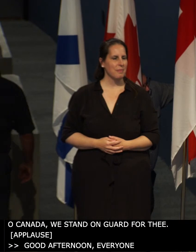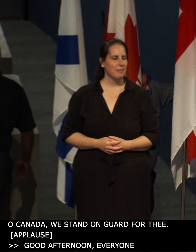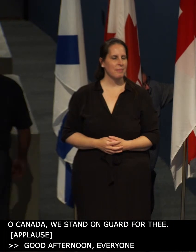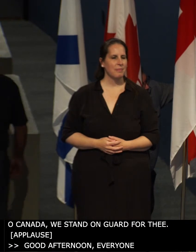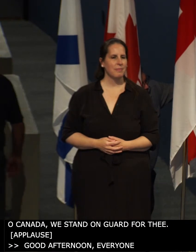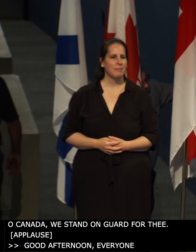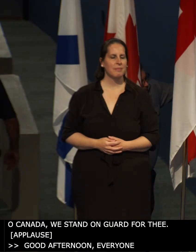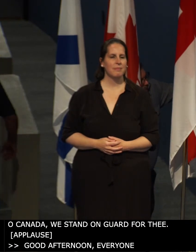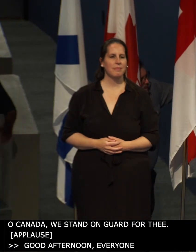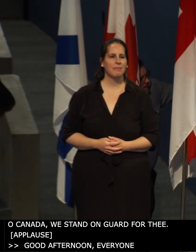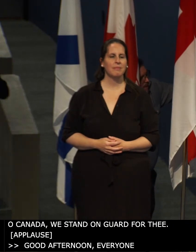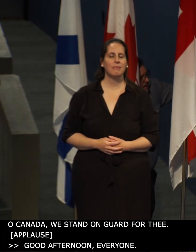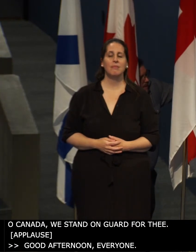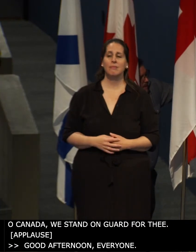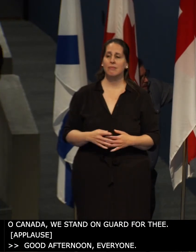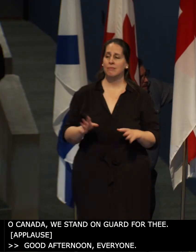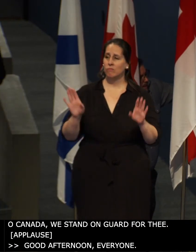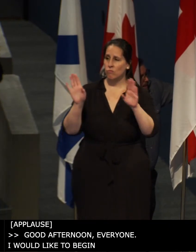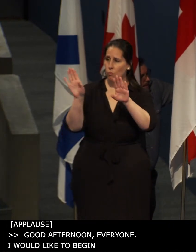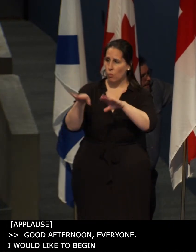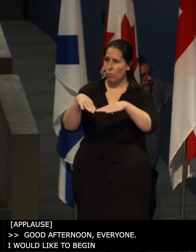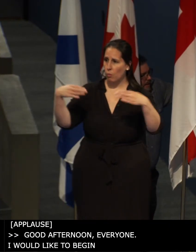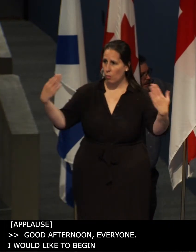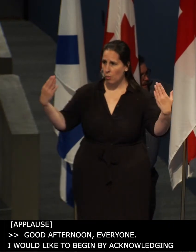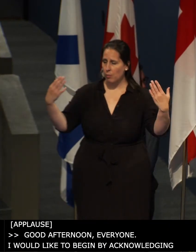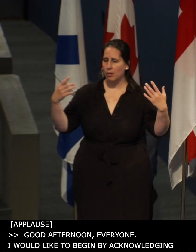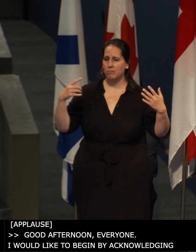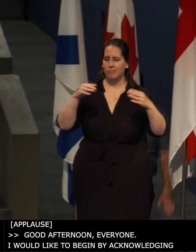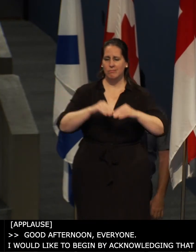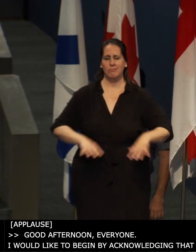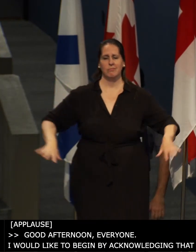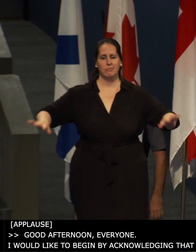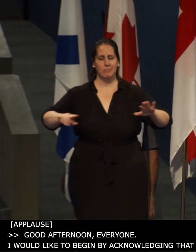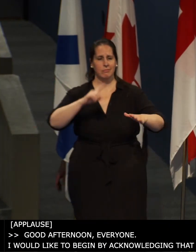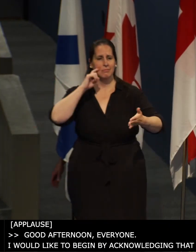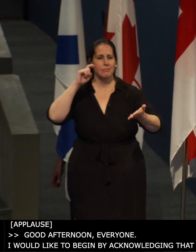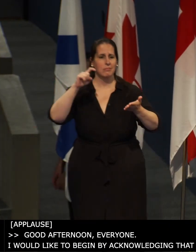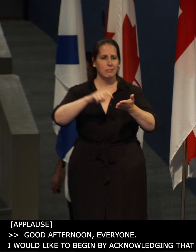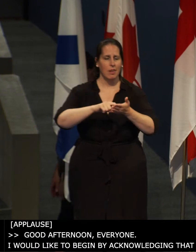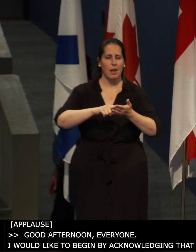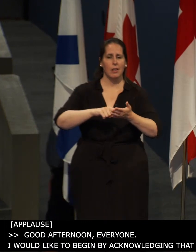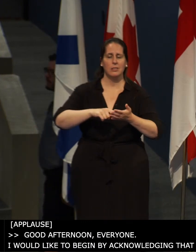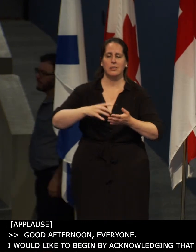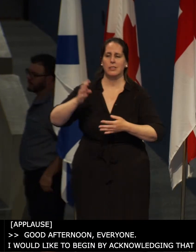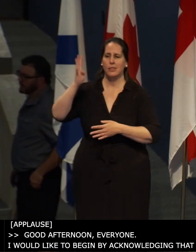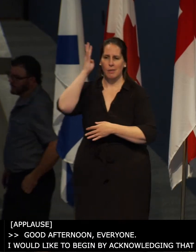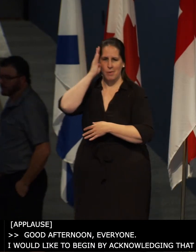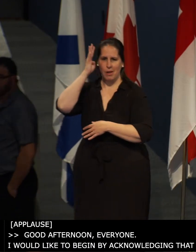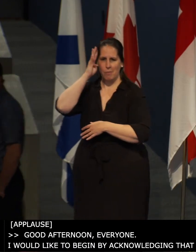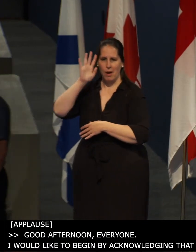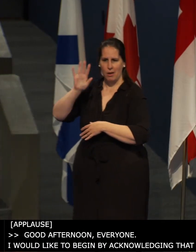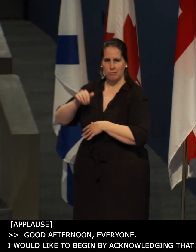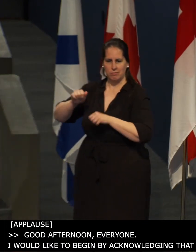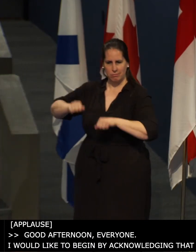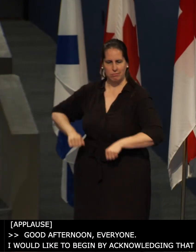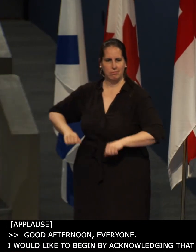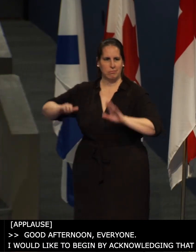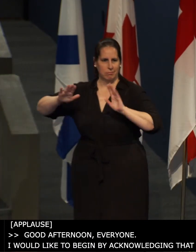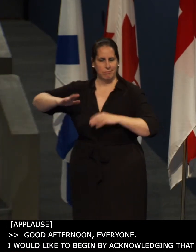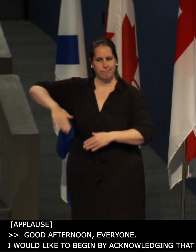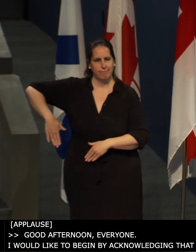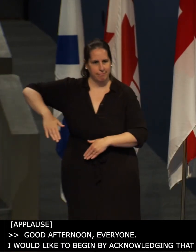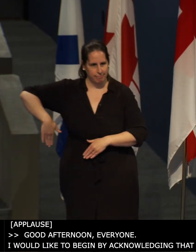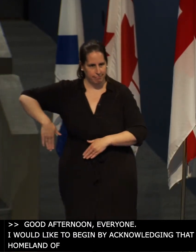I would like to begin by acknowledging that we are in Mi'kma'ki, the unceded and ancestral homeland of the Mi'kmaq Nation.